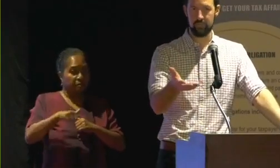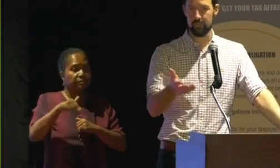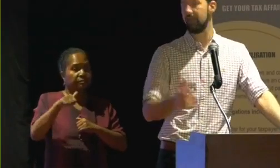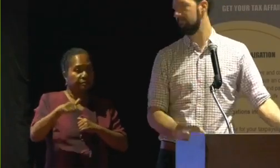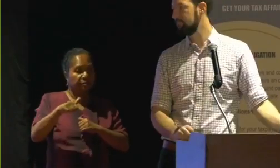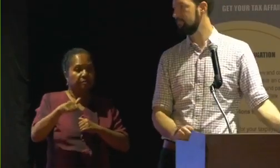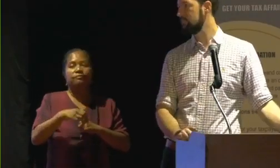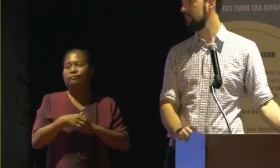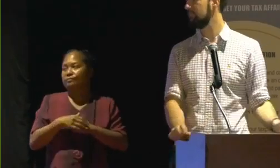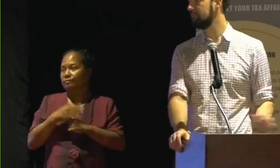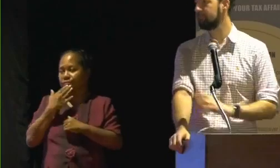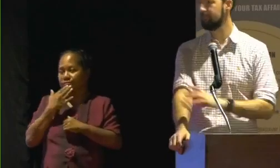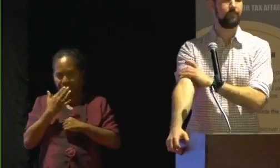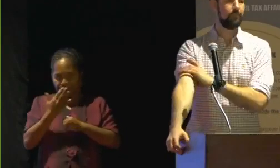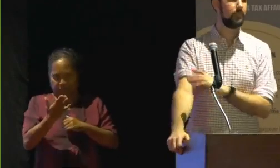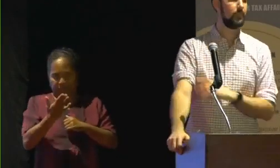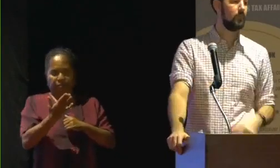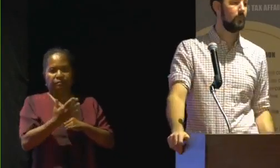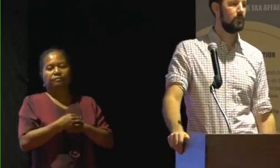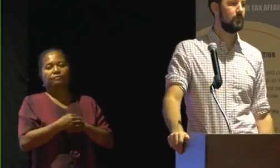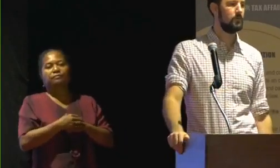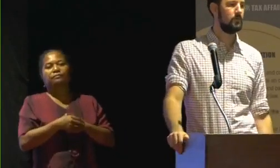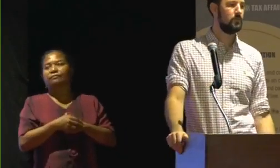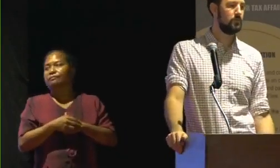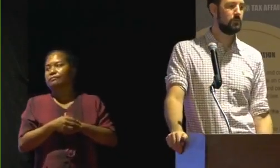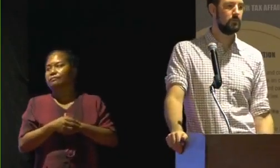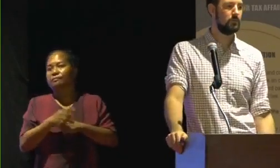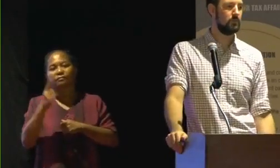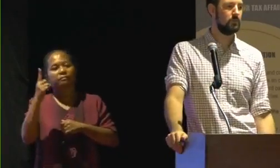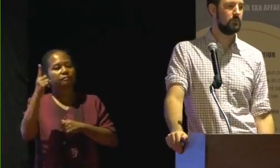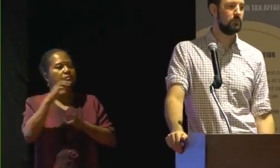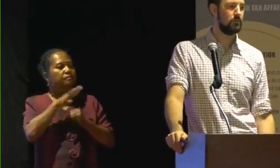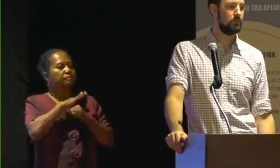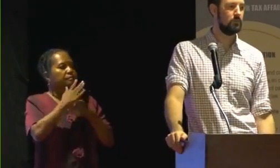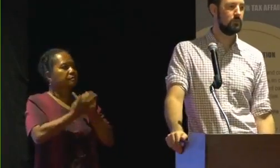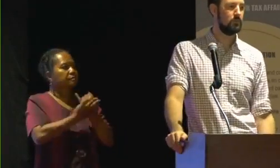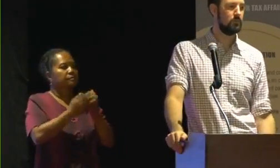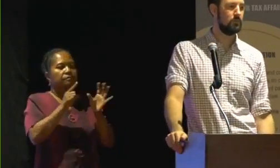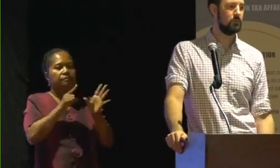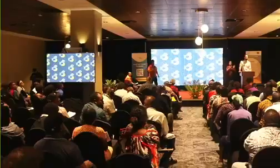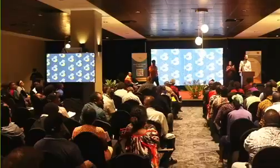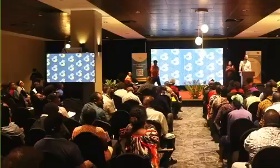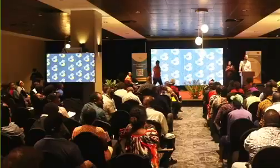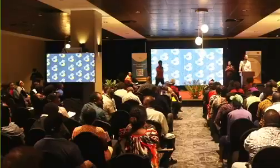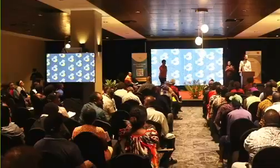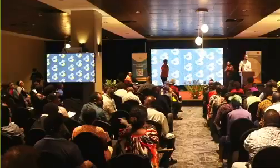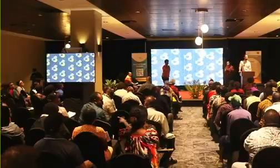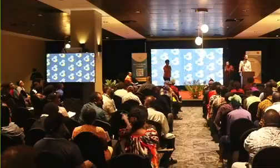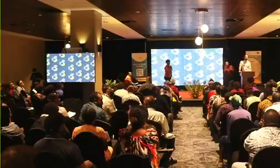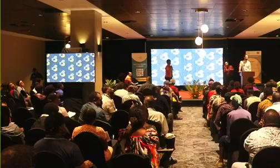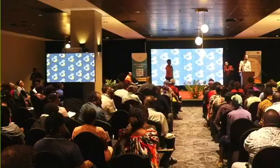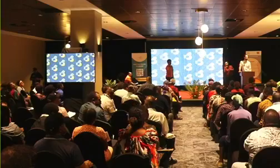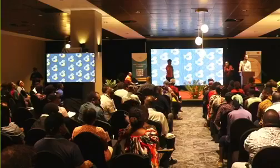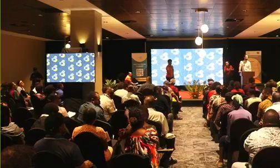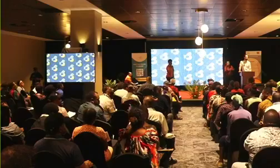some of your questions? Yeah. Thank you, Jace. I think that's very clear. We'll take one last one from the front.